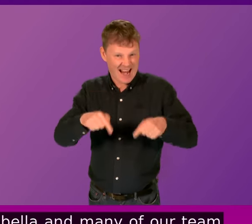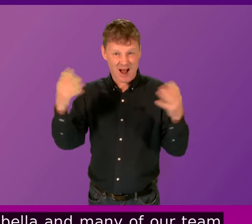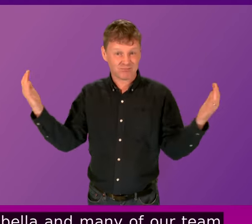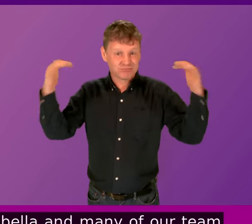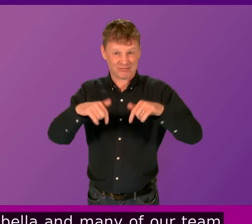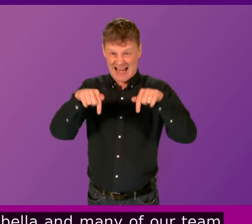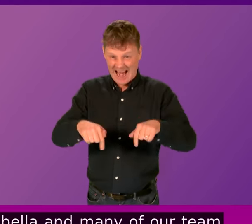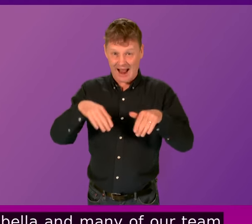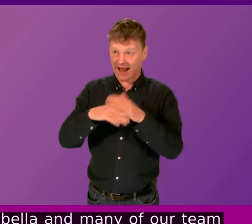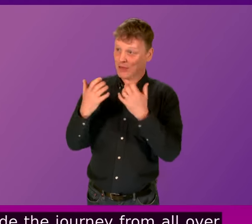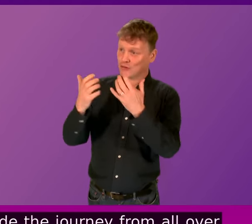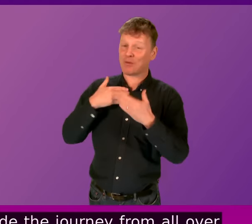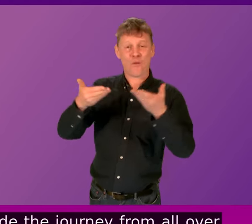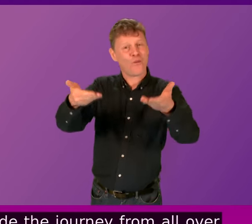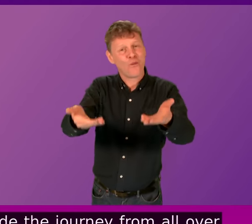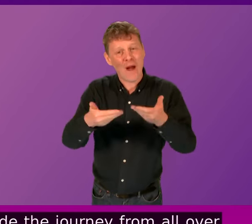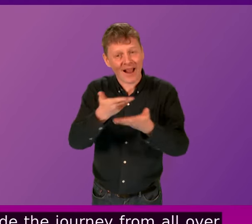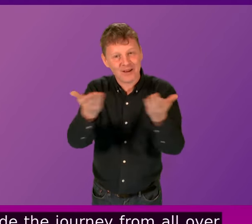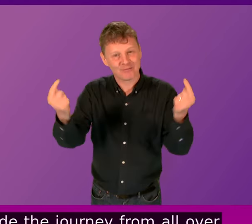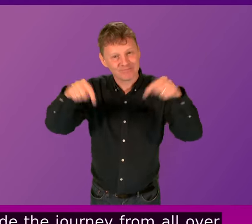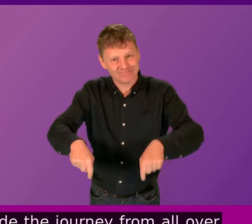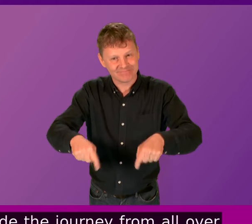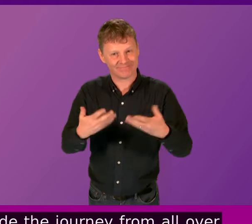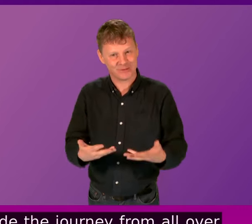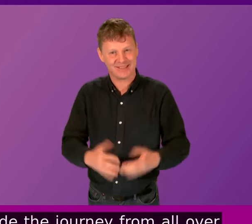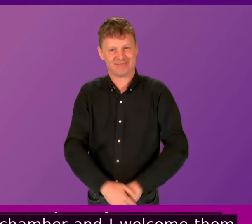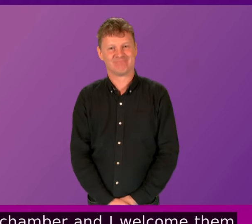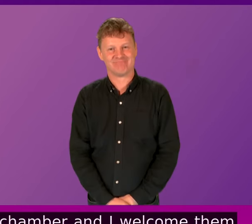here in the Chamber, and I welcome them warmly to the gallery.